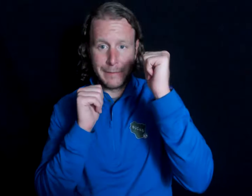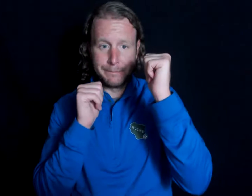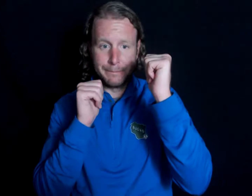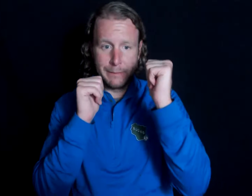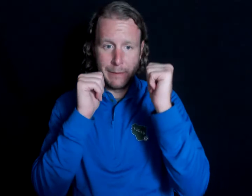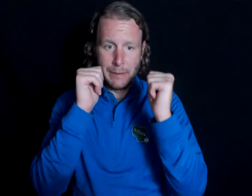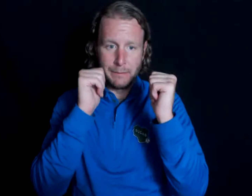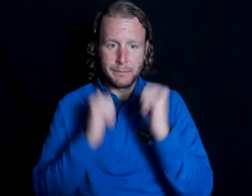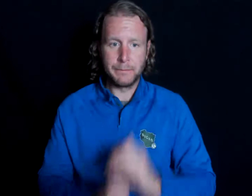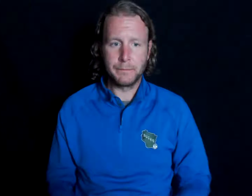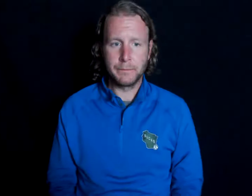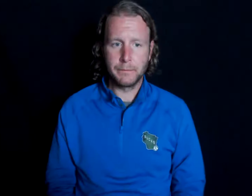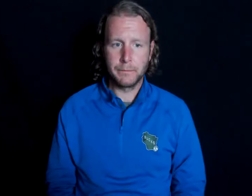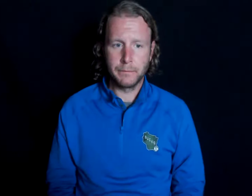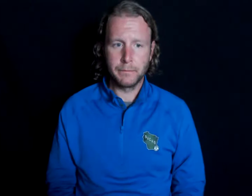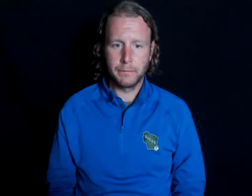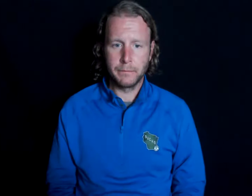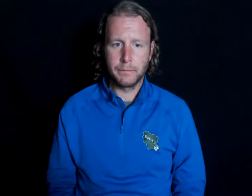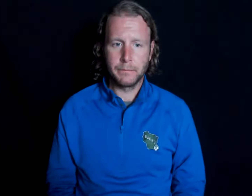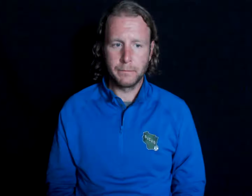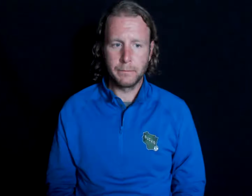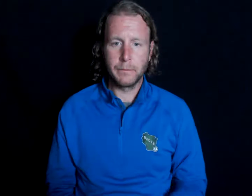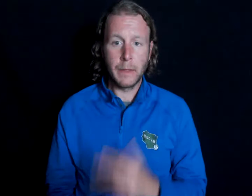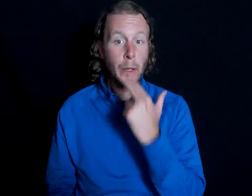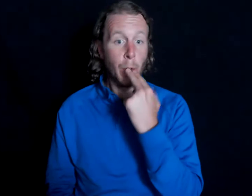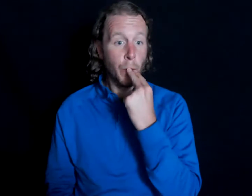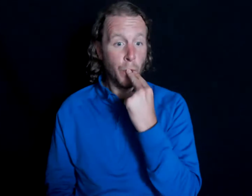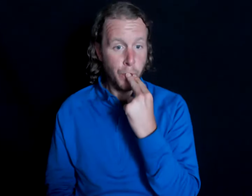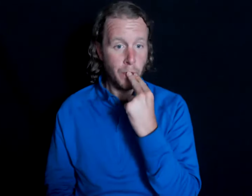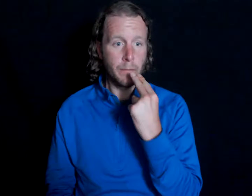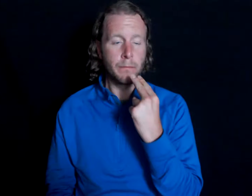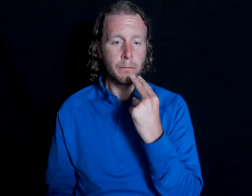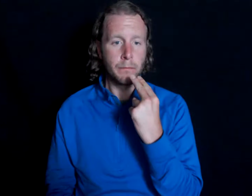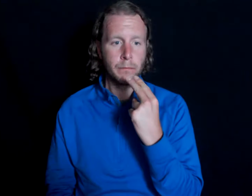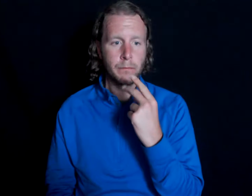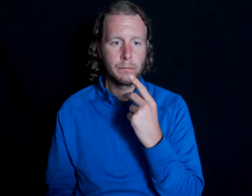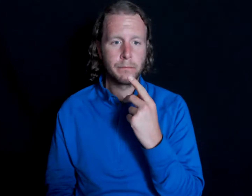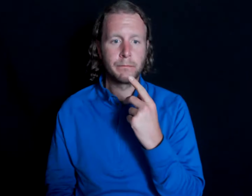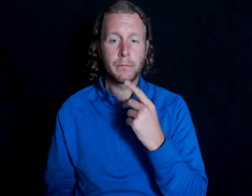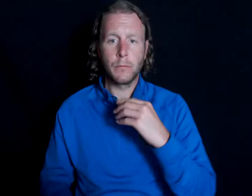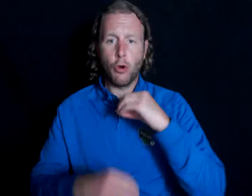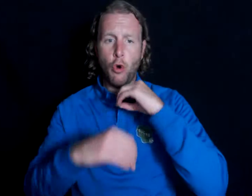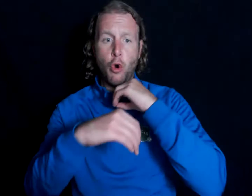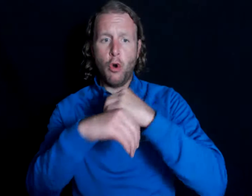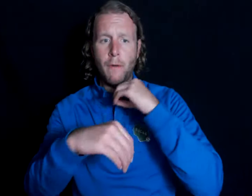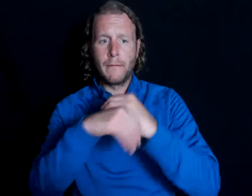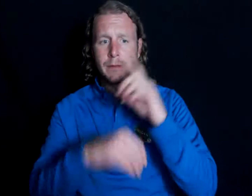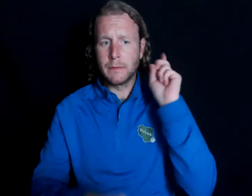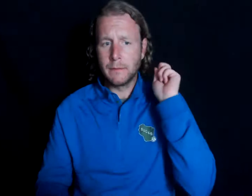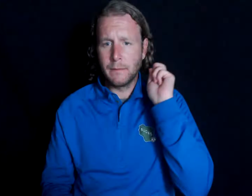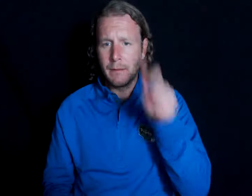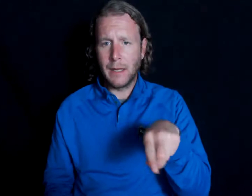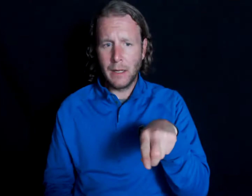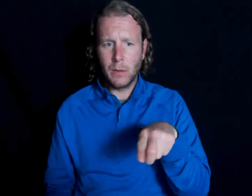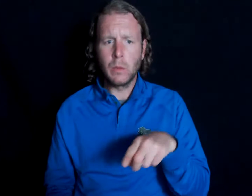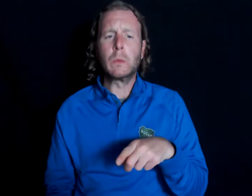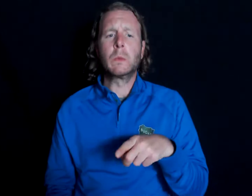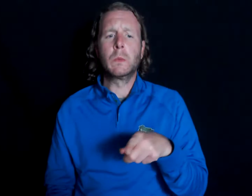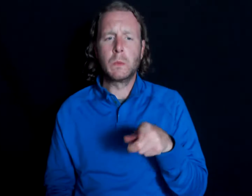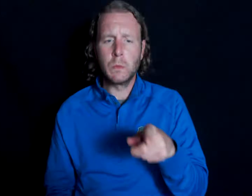Giannis coming downhill, whistle, and that's going to be an offensive foul, and Giannis a little shaken up.